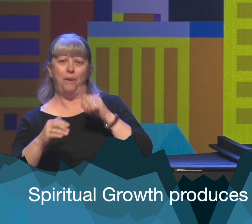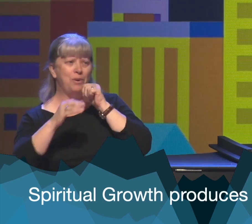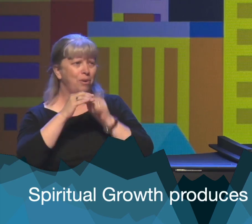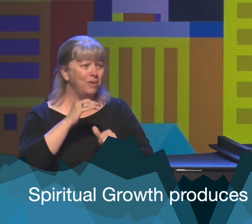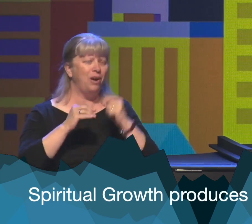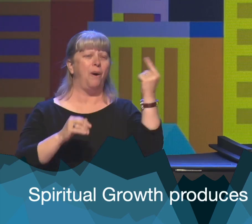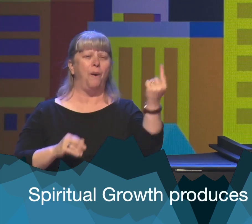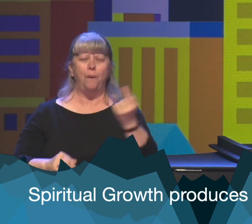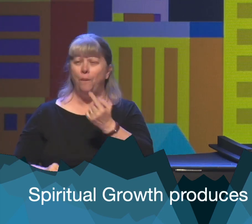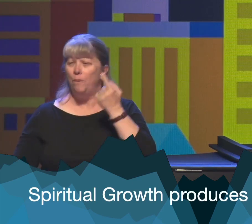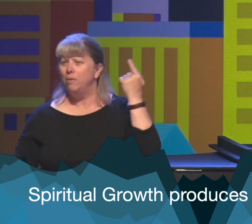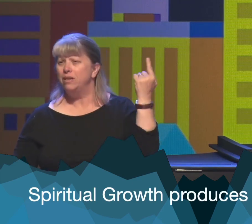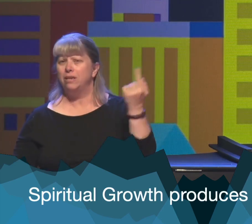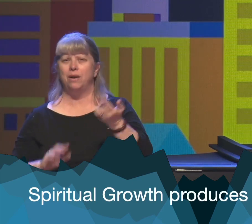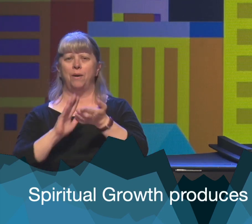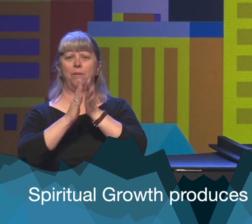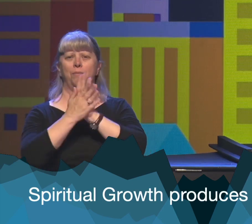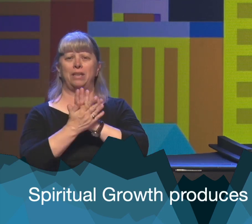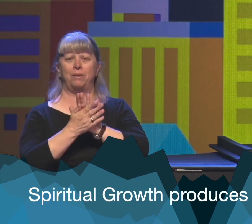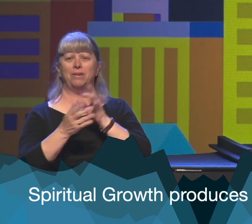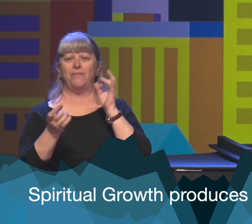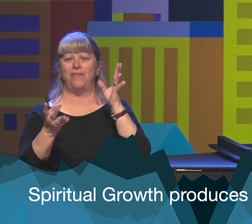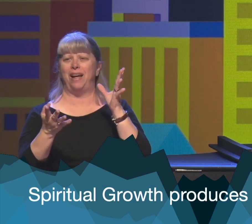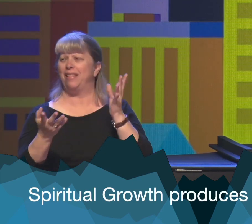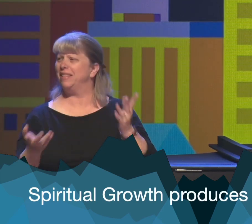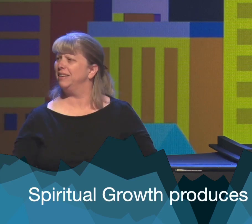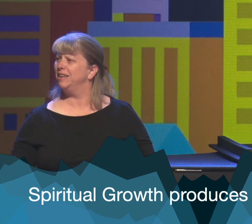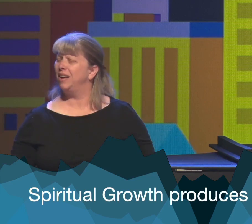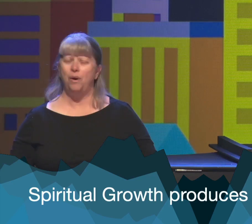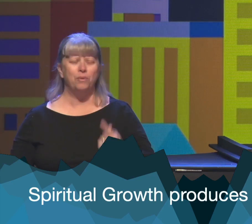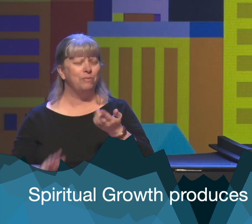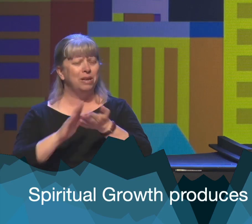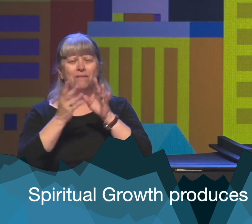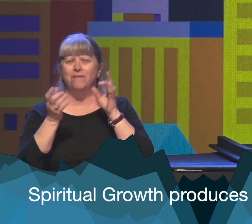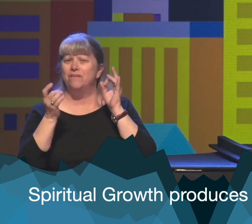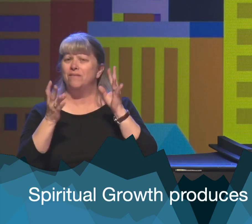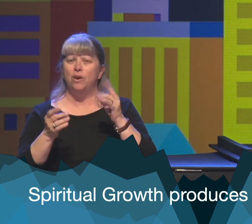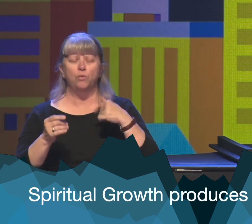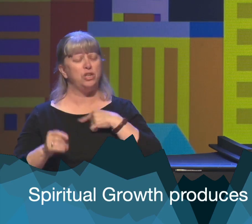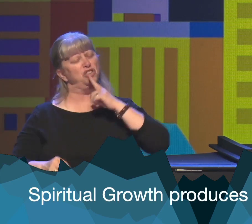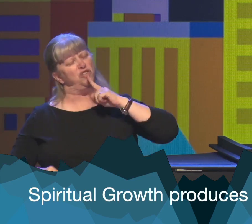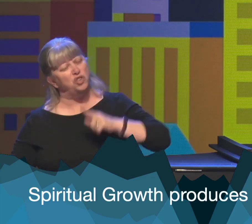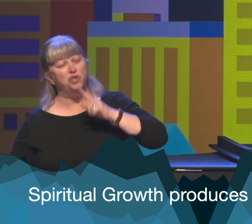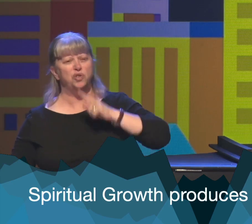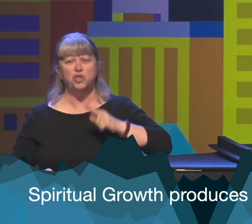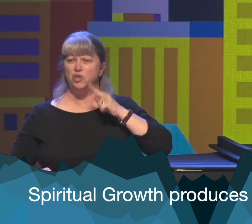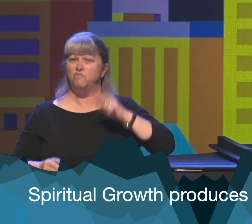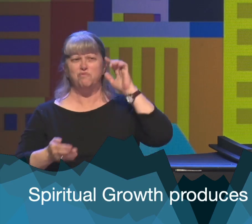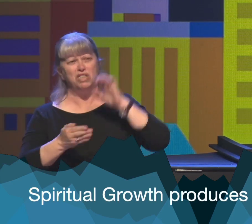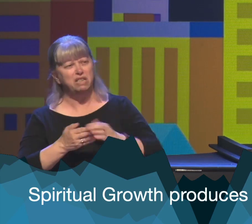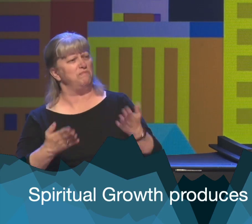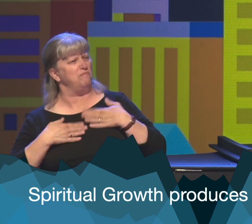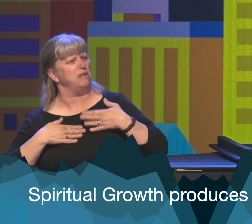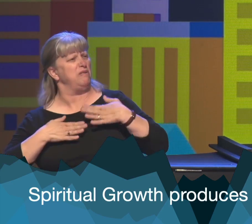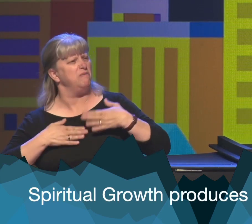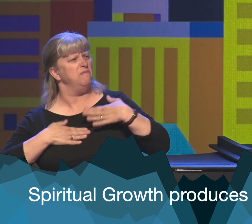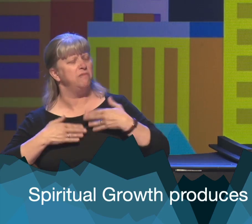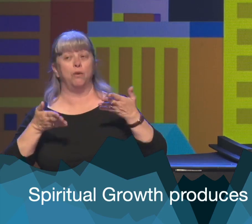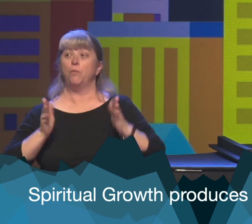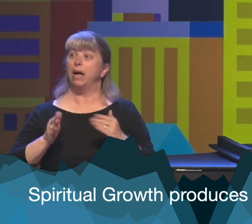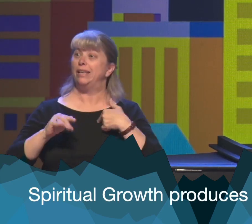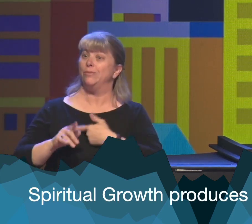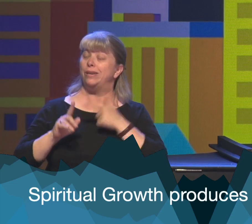always, always, always becomes violence. It always becomes violence because we're so certain everybody's supposed to believe this way. So